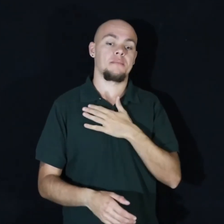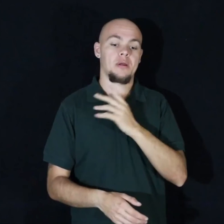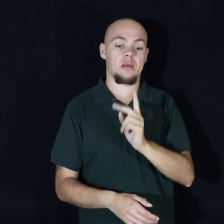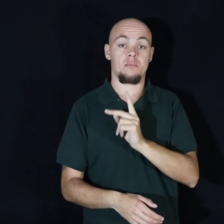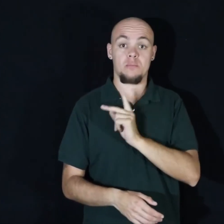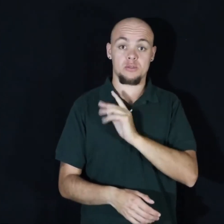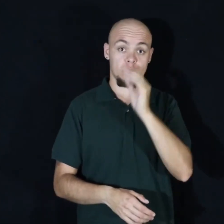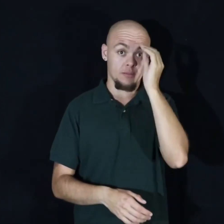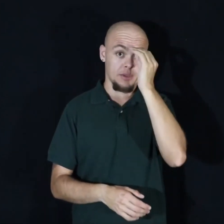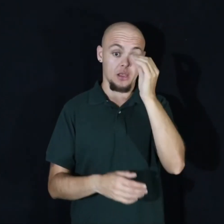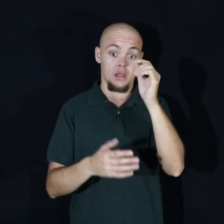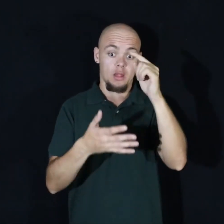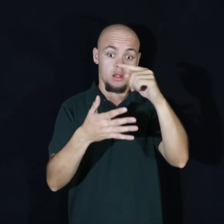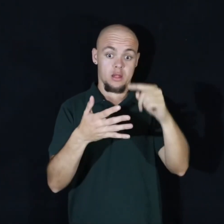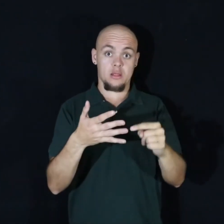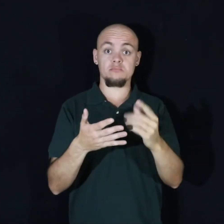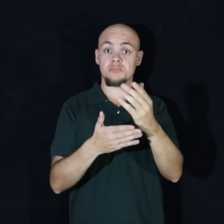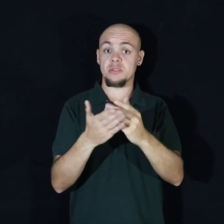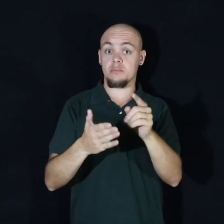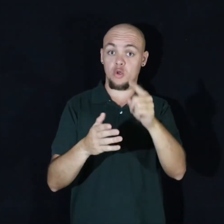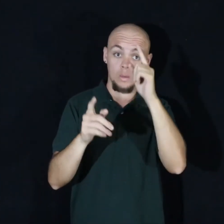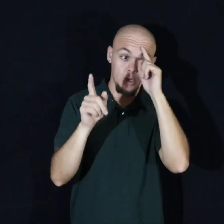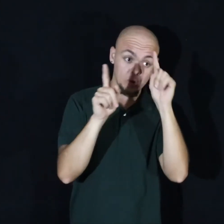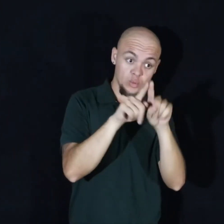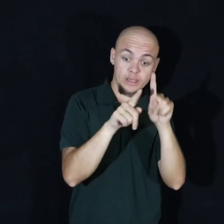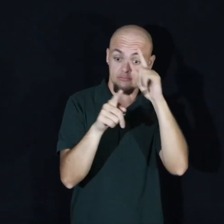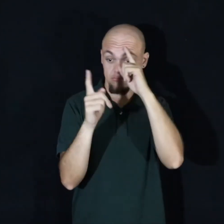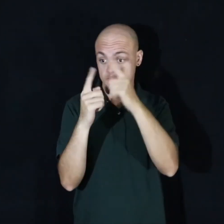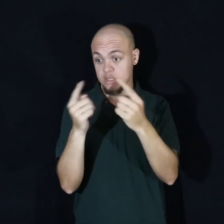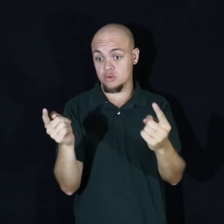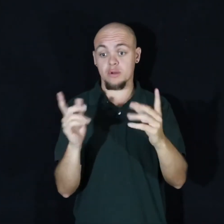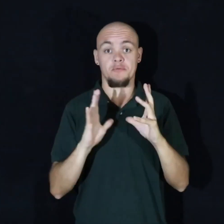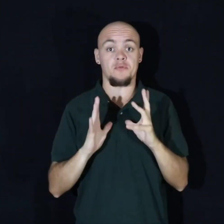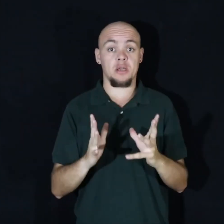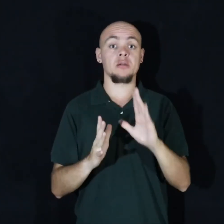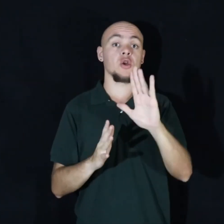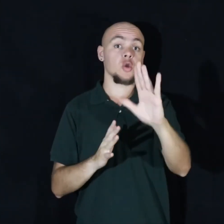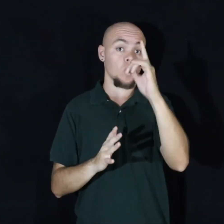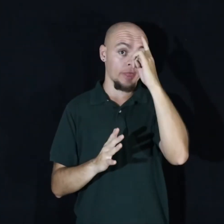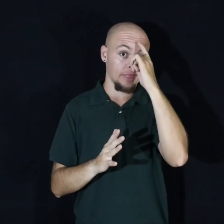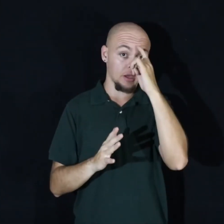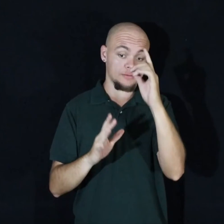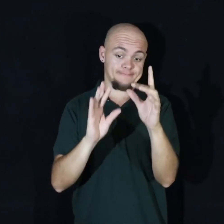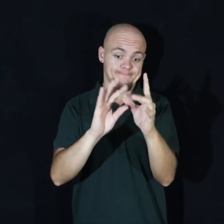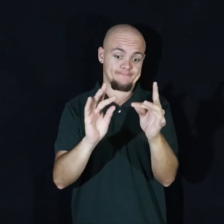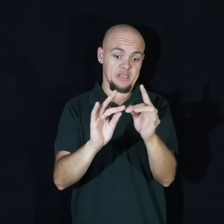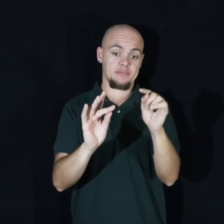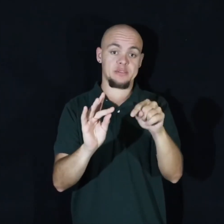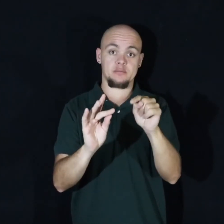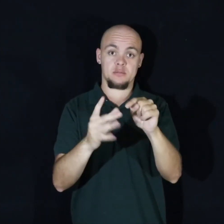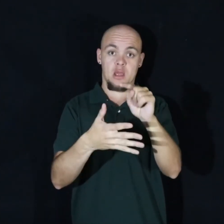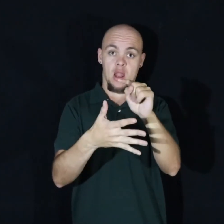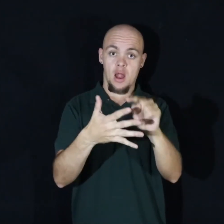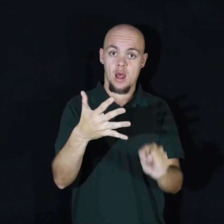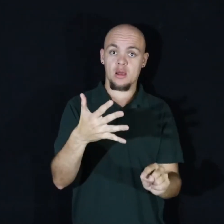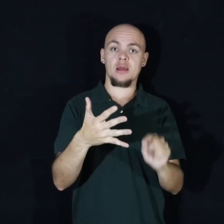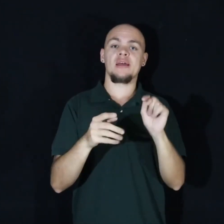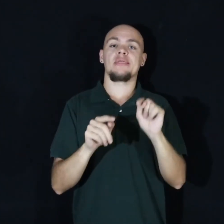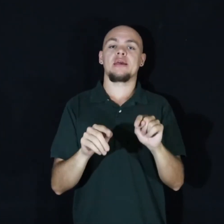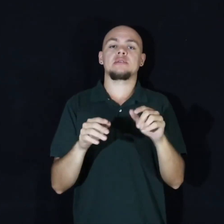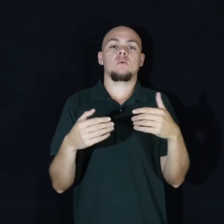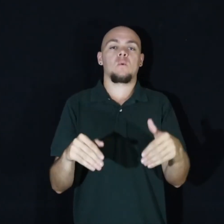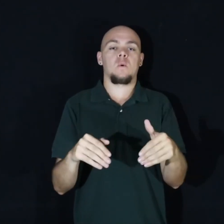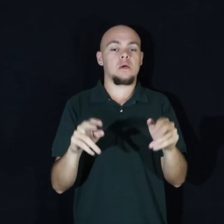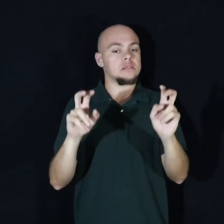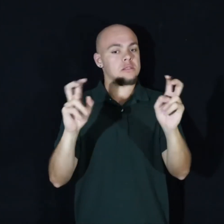All right, so I know that I've thrown out my personal opinion about this matter, and some of you will agree with it, and some of you will disagree with it. Let us know your thoughts. I'd like to know